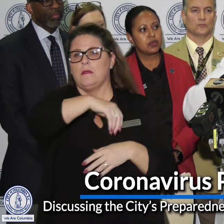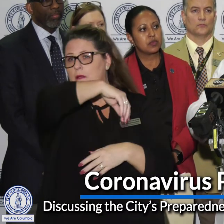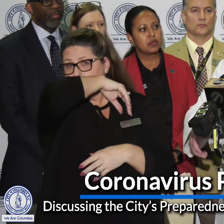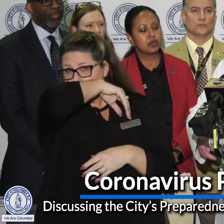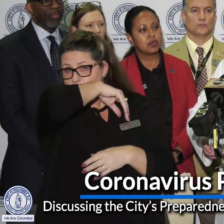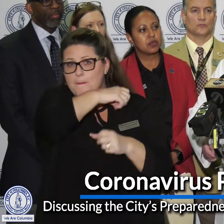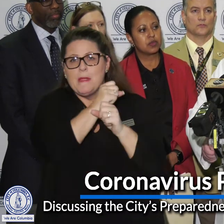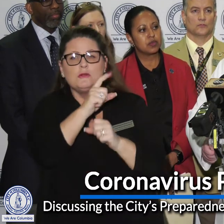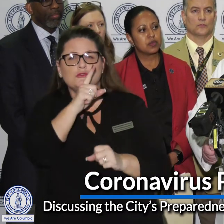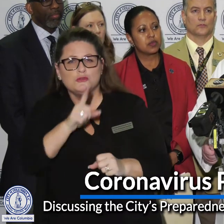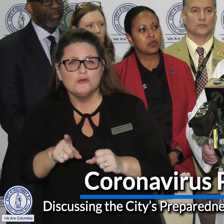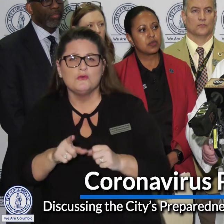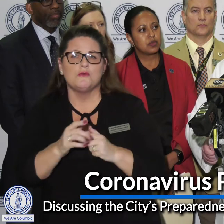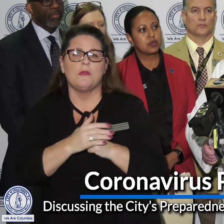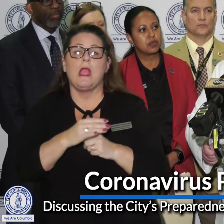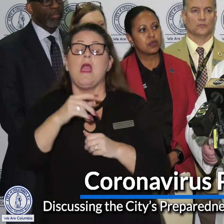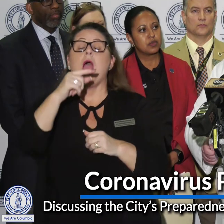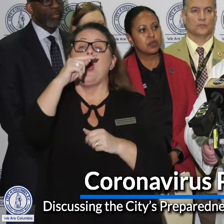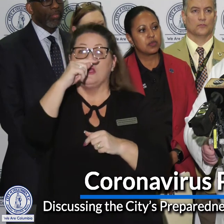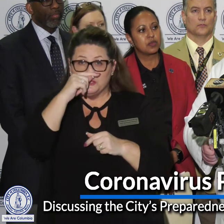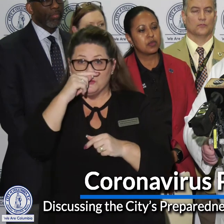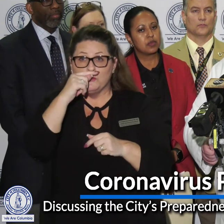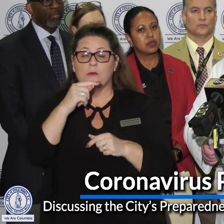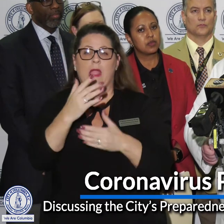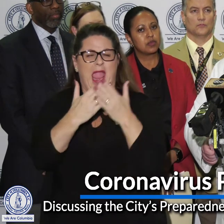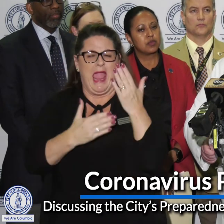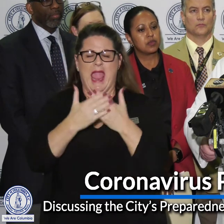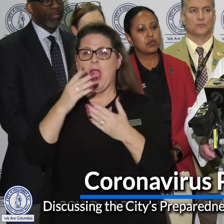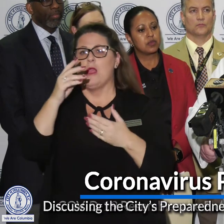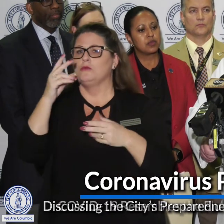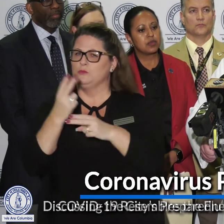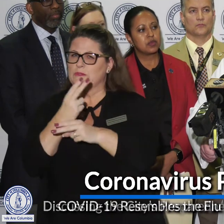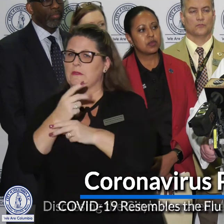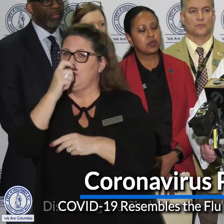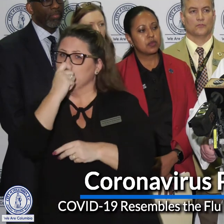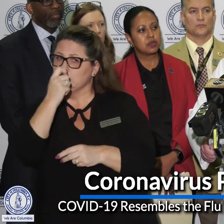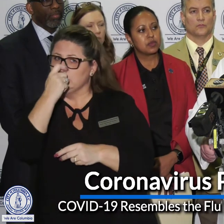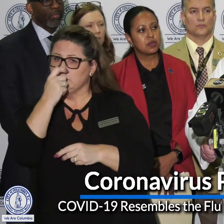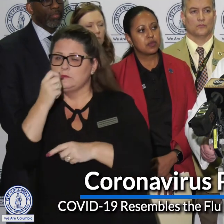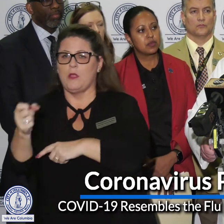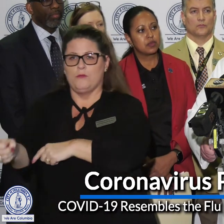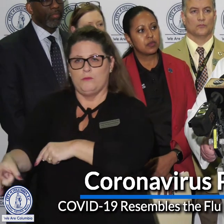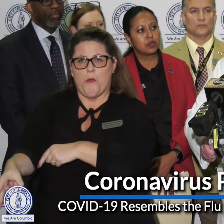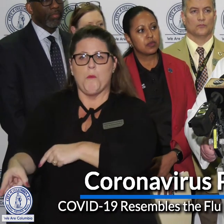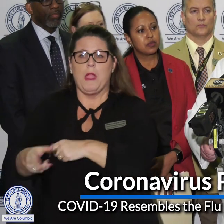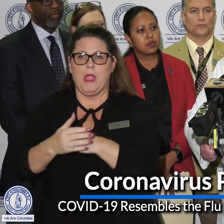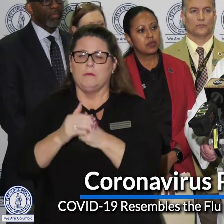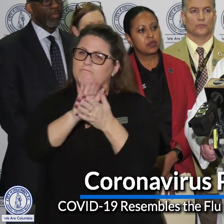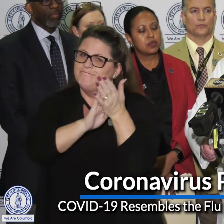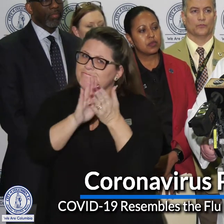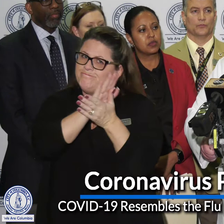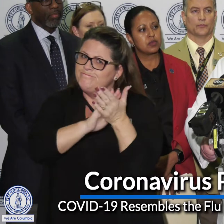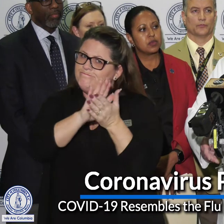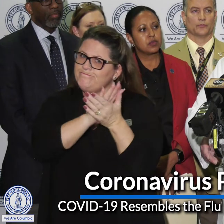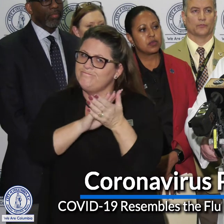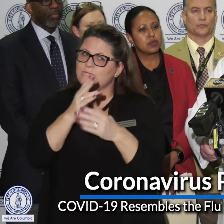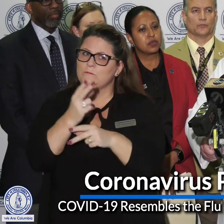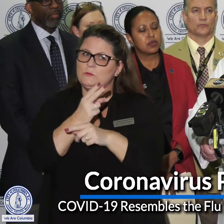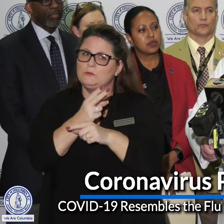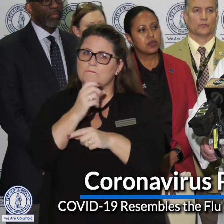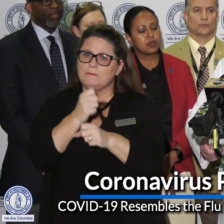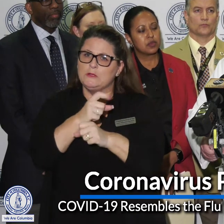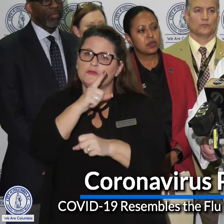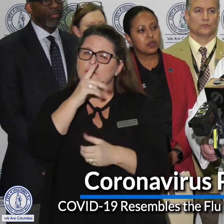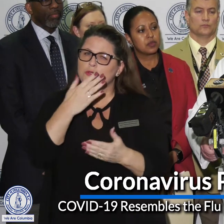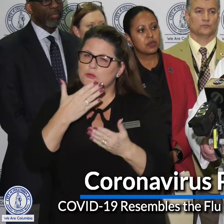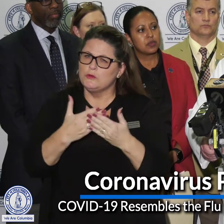coughs, to make sure that if we sneeze into a Kleenex, we throw that away, to make sure that we're engaging in good hand washing technique in terms of